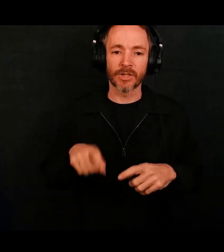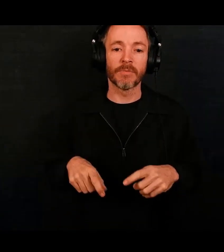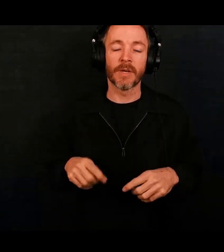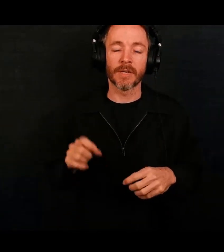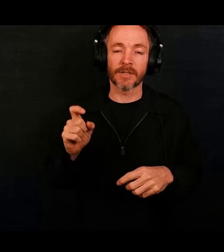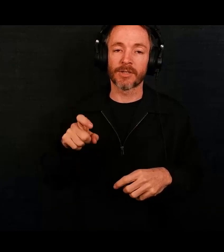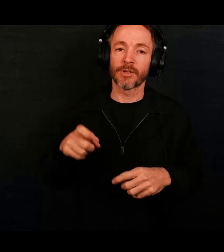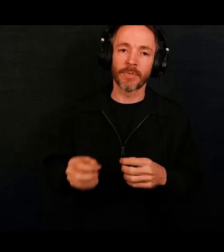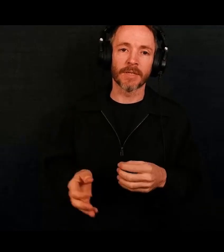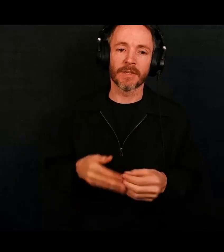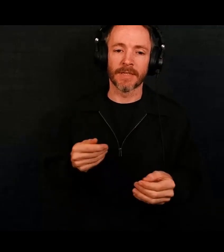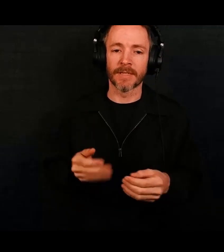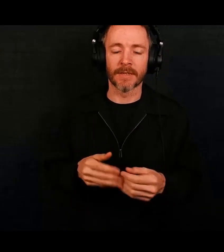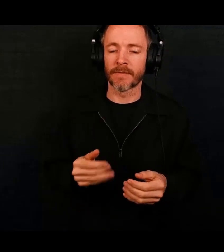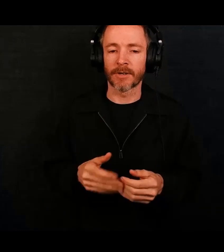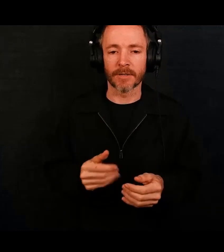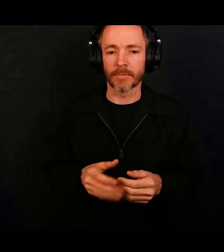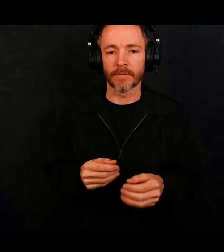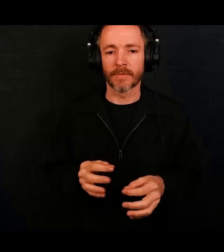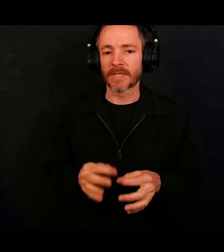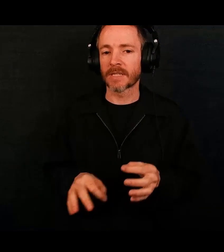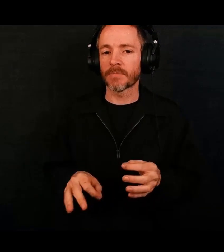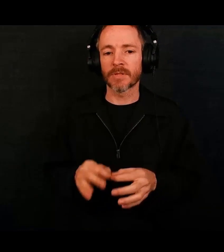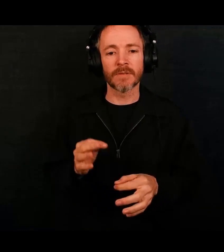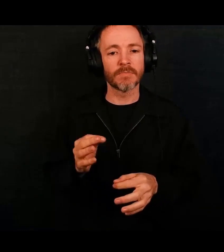It should be easy, very